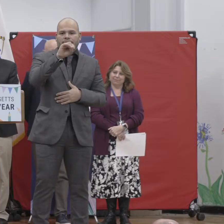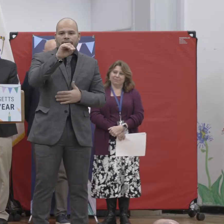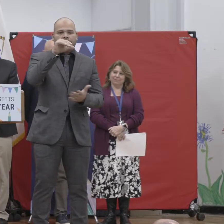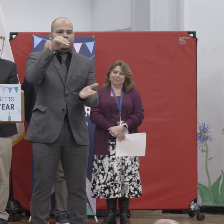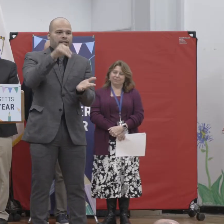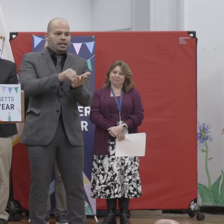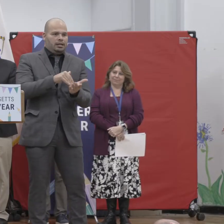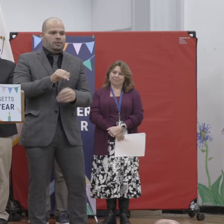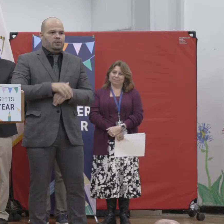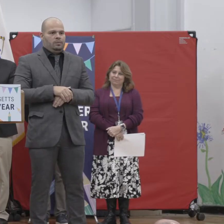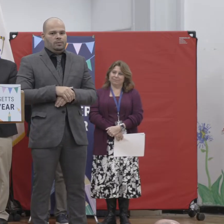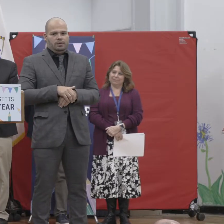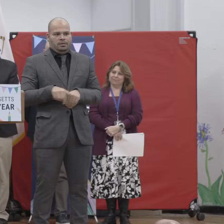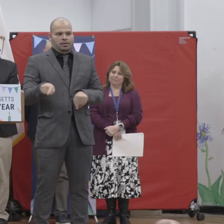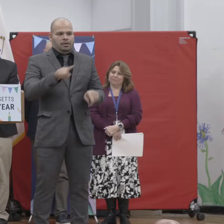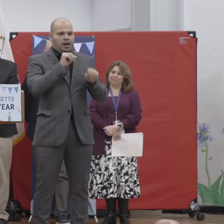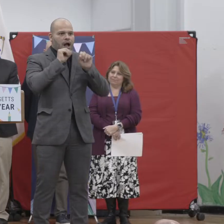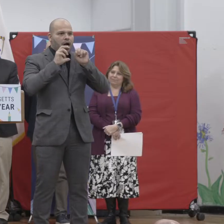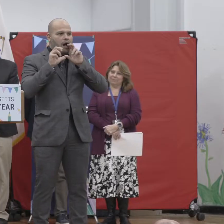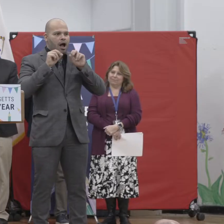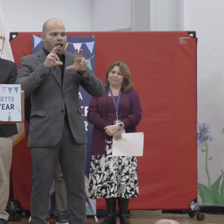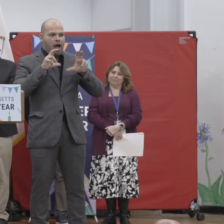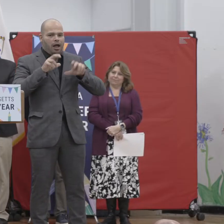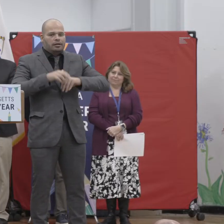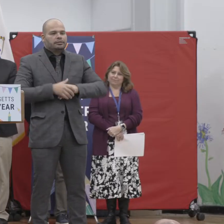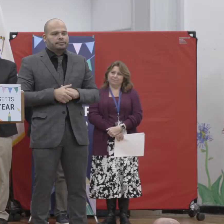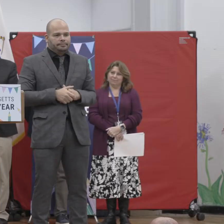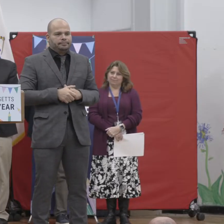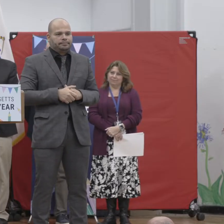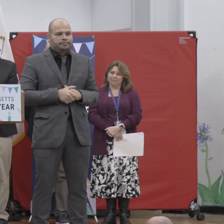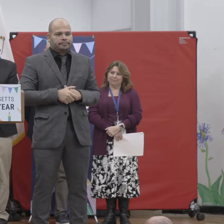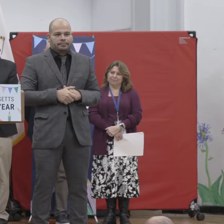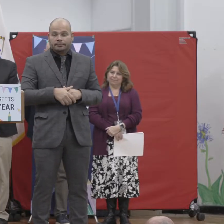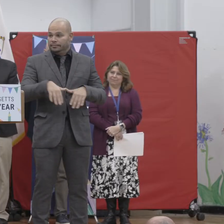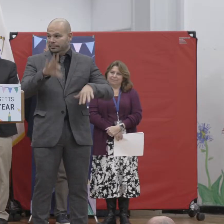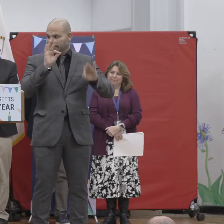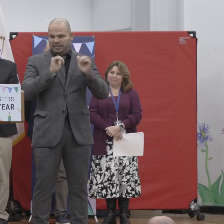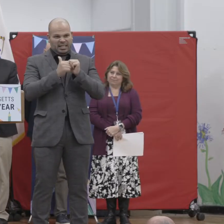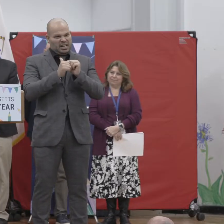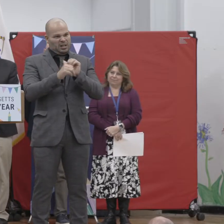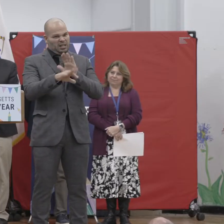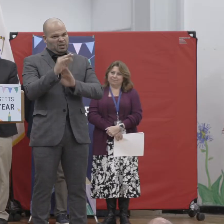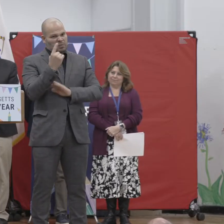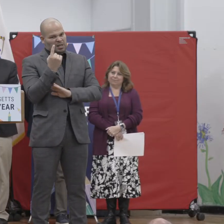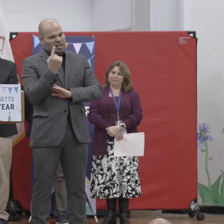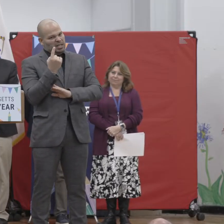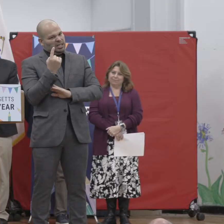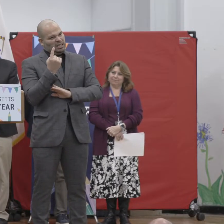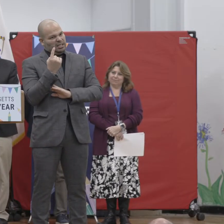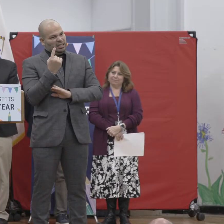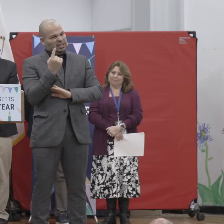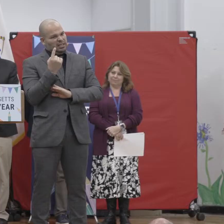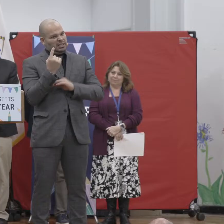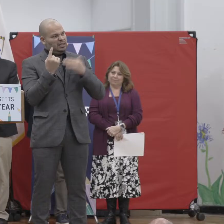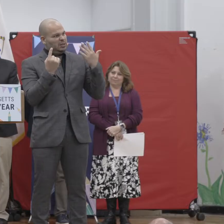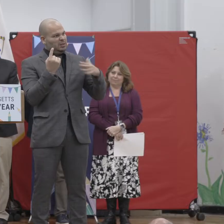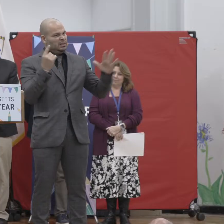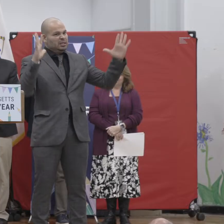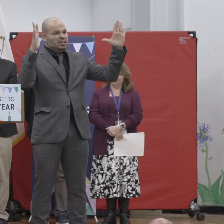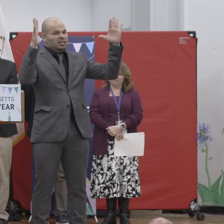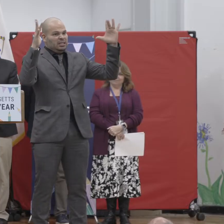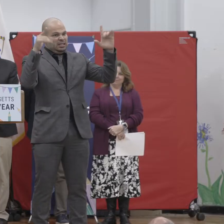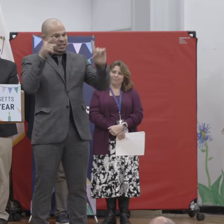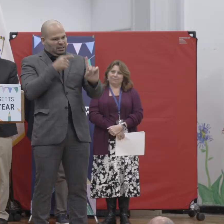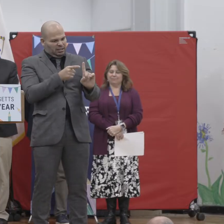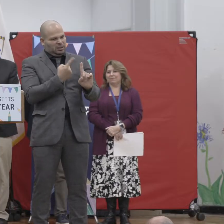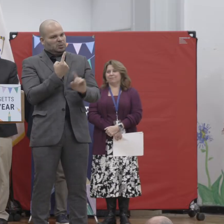So imagine, it's really hard to pick only one teacher for this award. To win it, you have to be really, really outstanding.